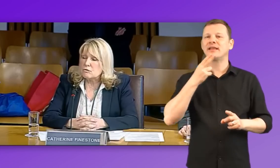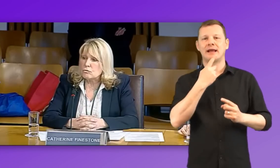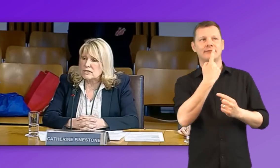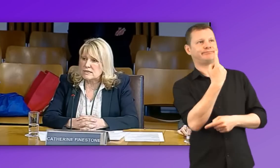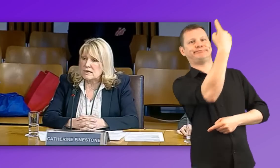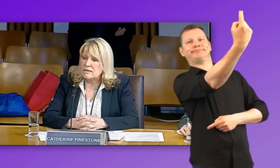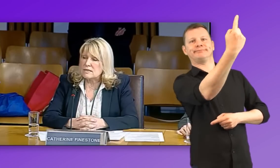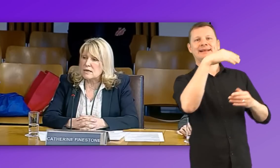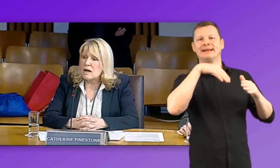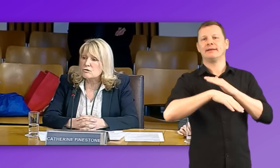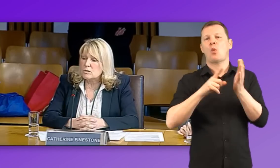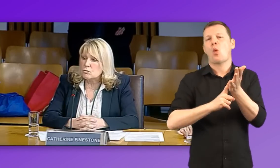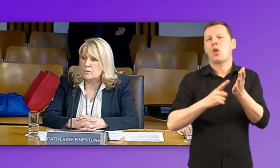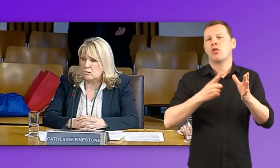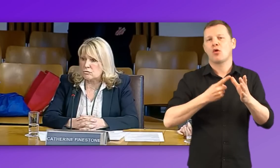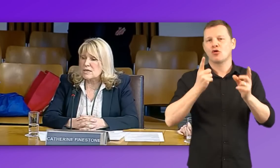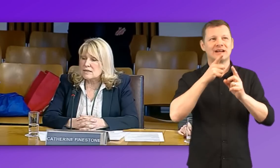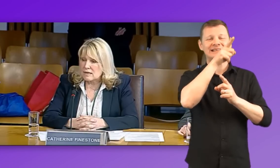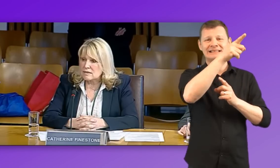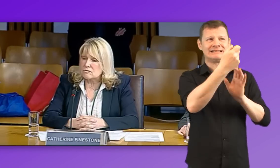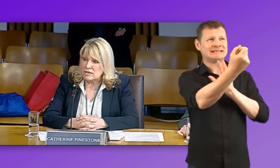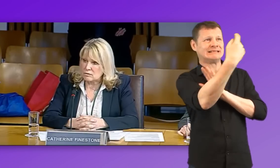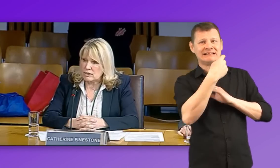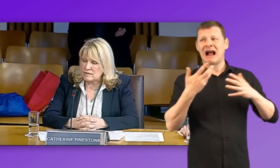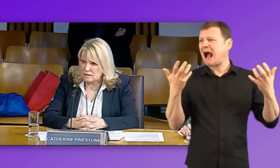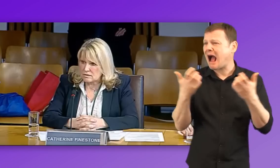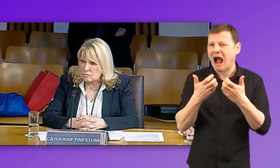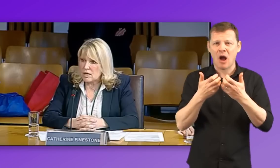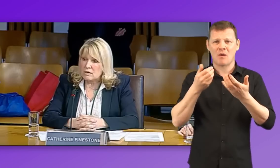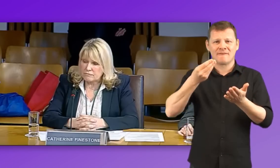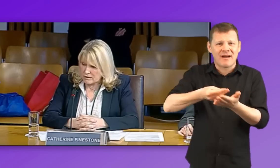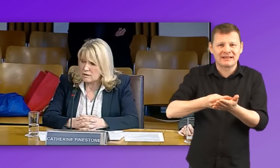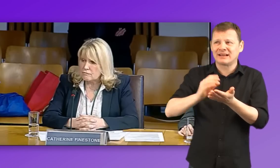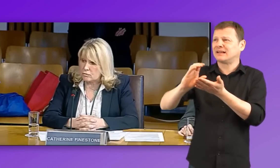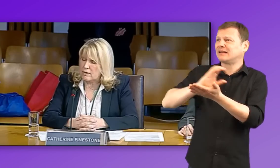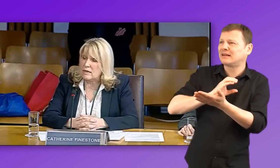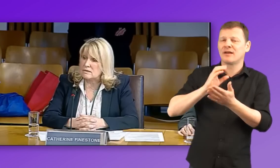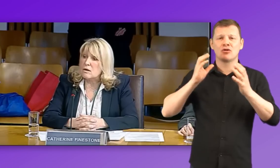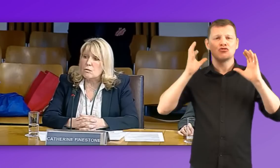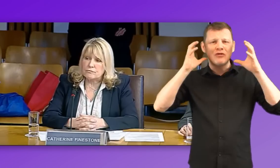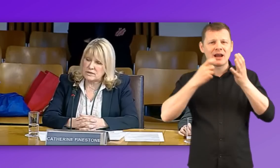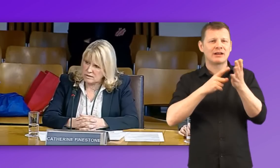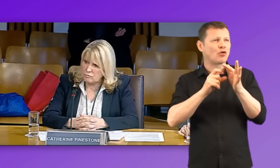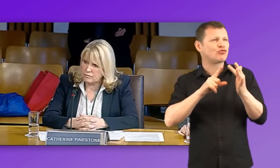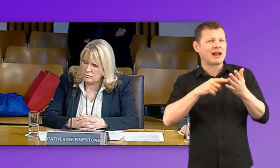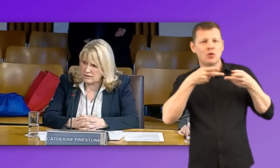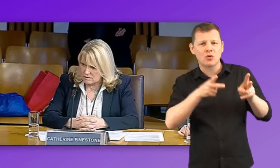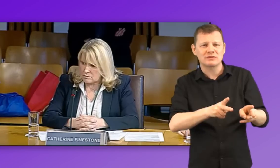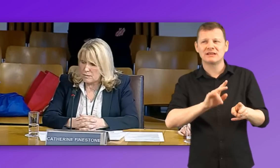an authority and they're saying, how do we go about getting a radio aid system and funding for that or for a sound field system